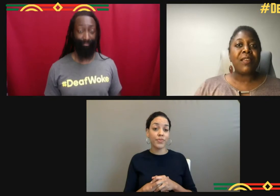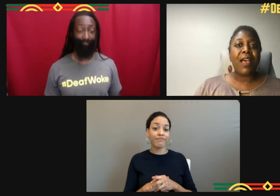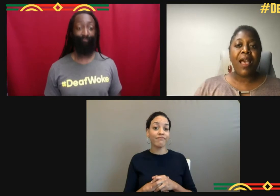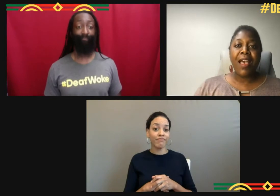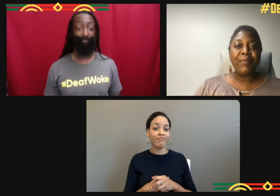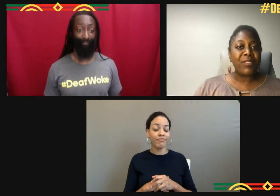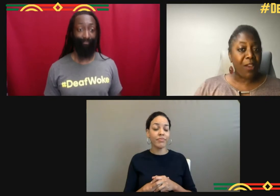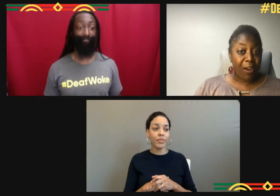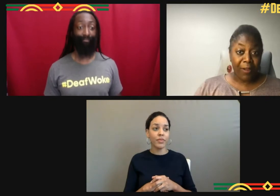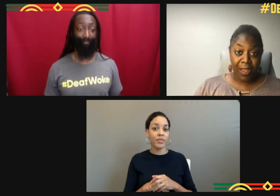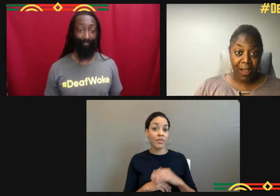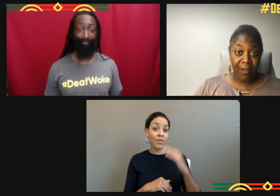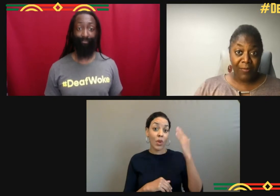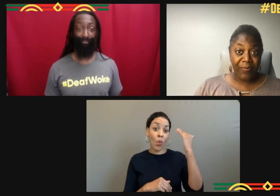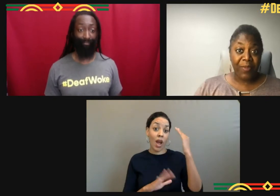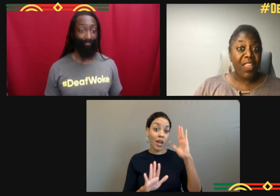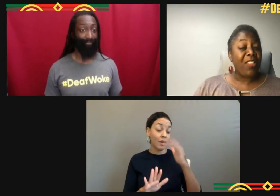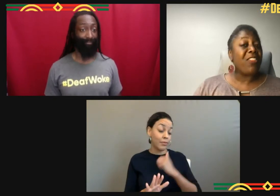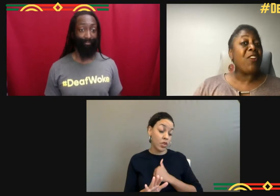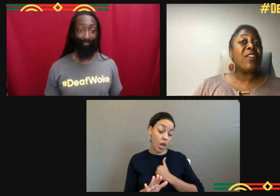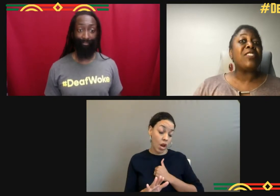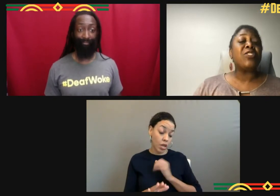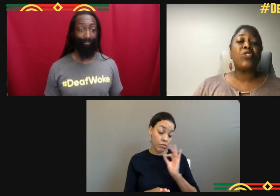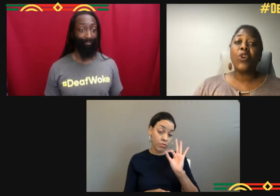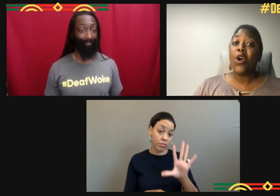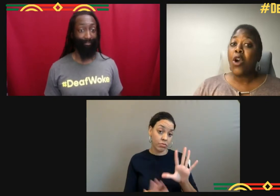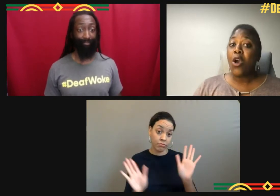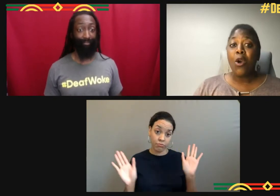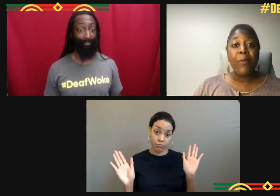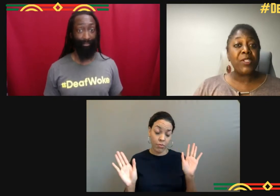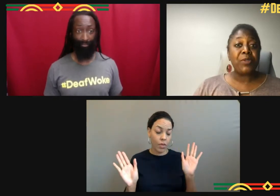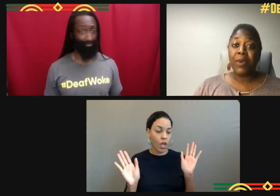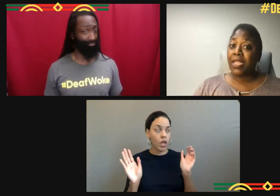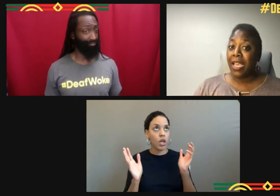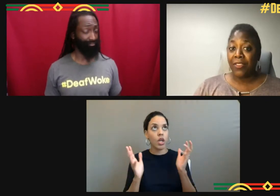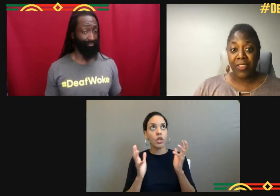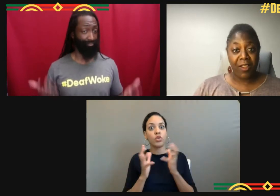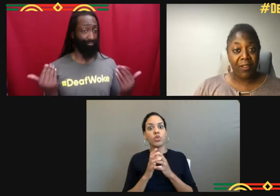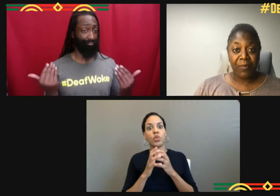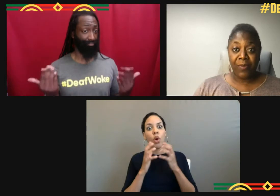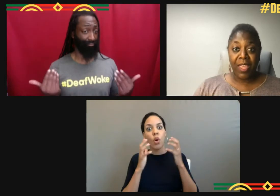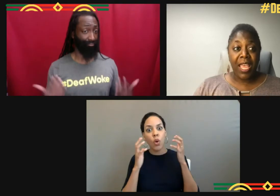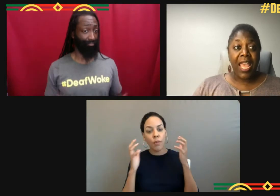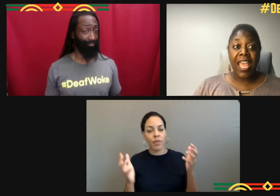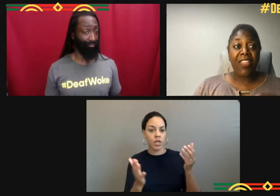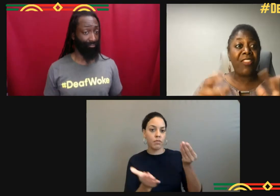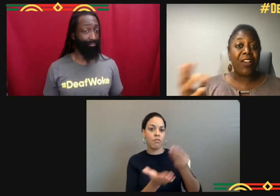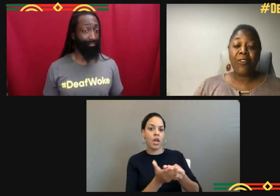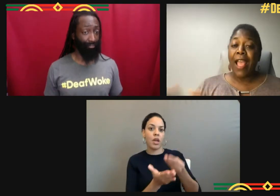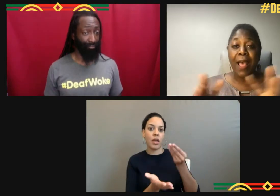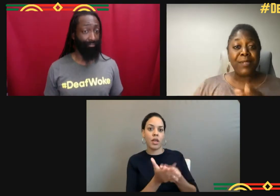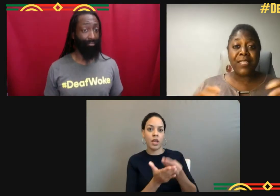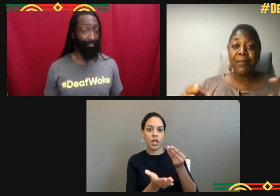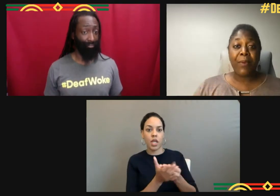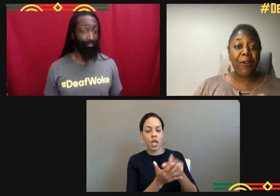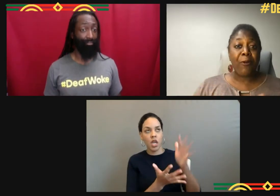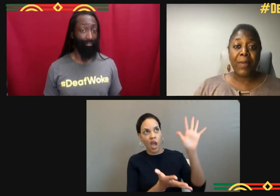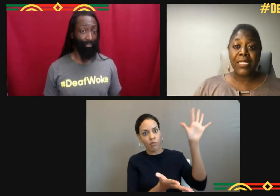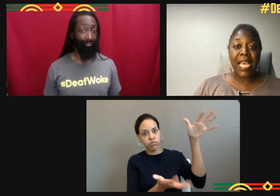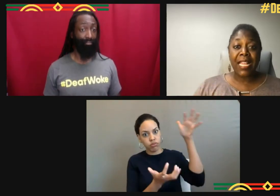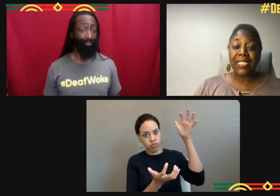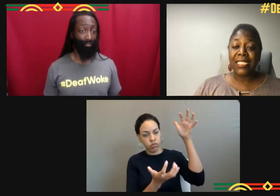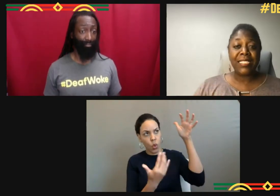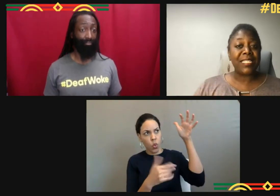Because I'm sorry, y'all, there is so much money out there. And the crabs in the